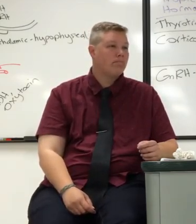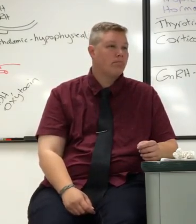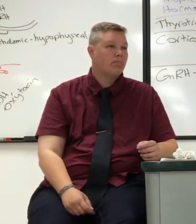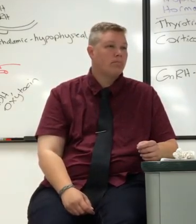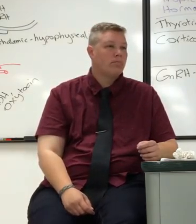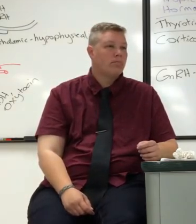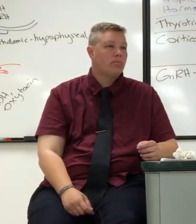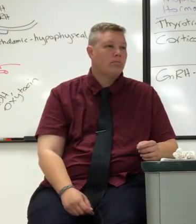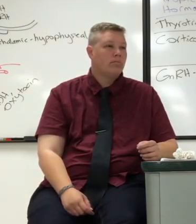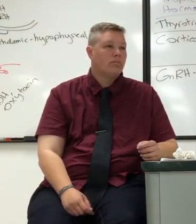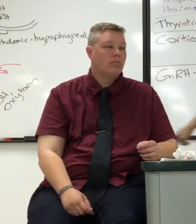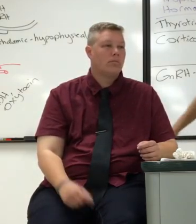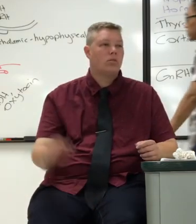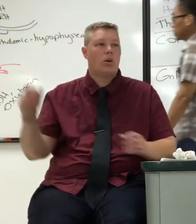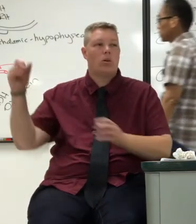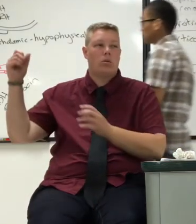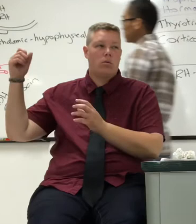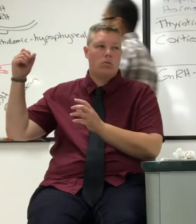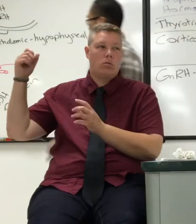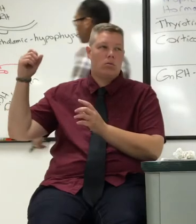So far, what we got,